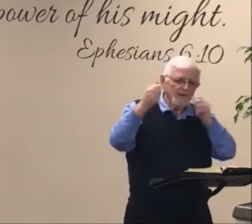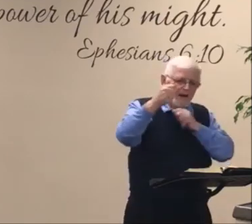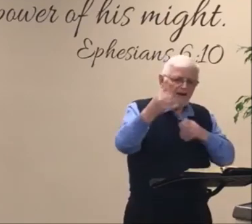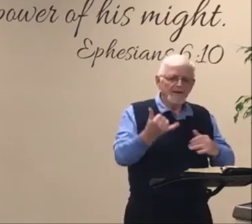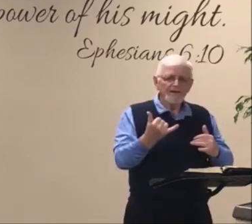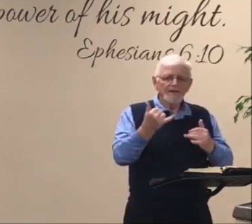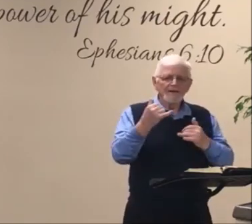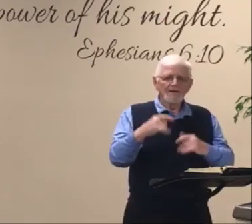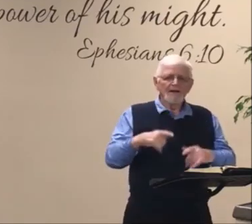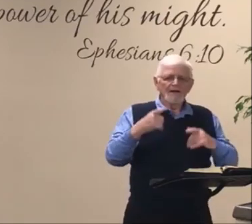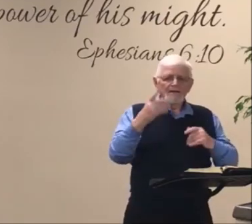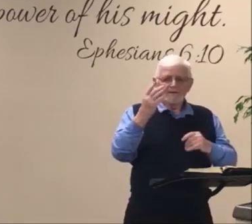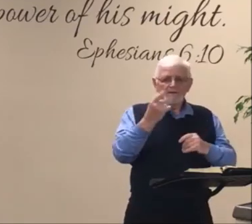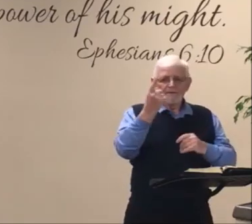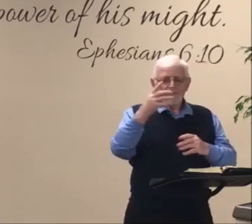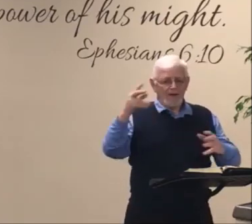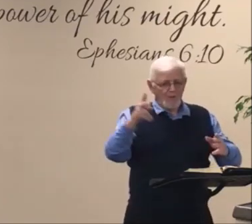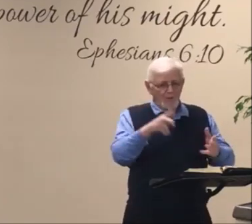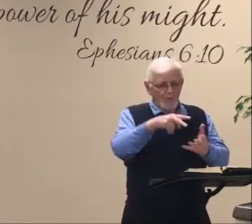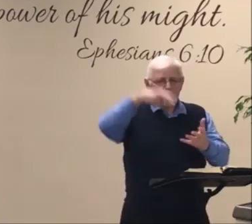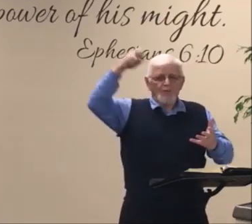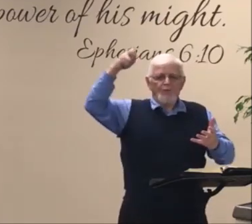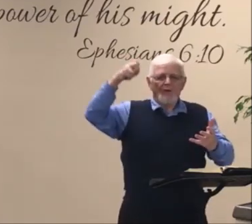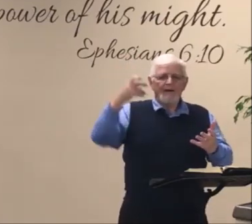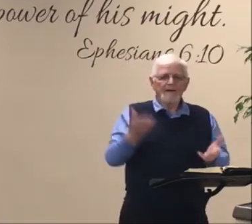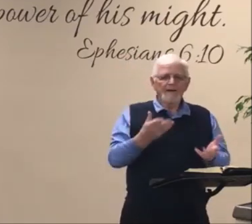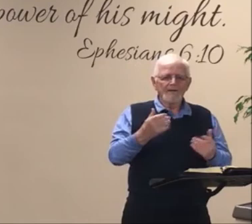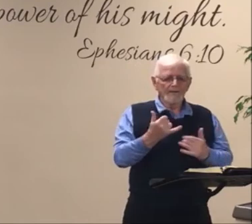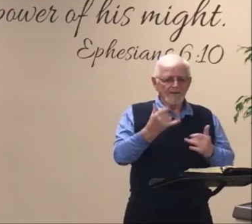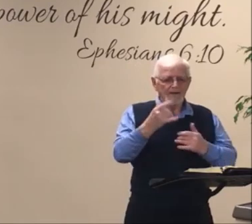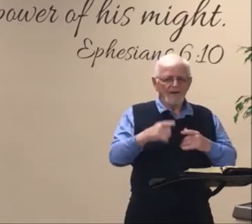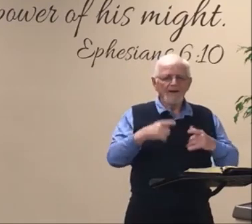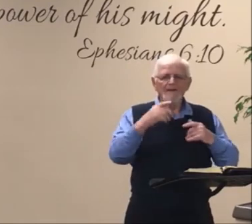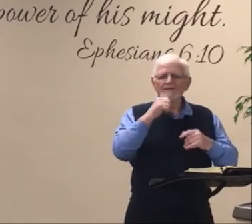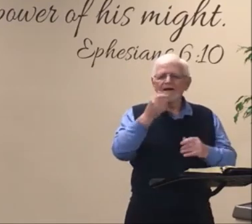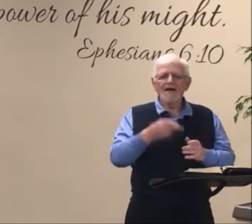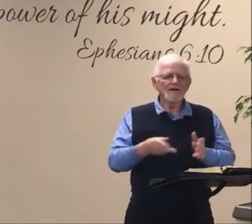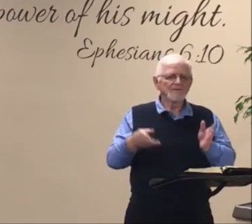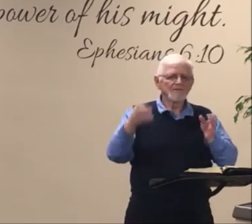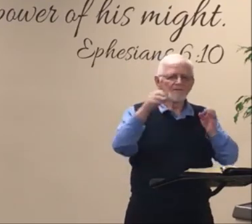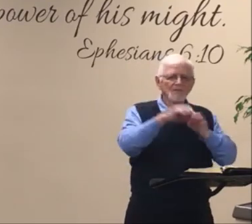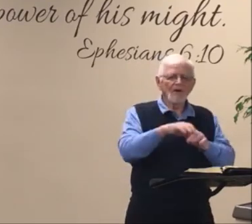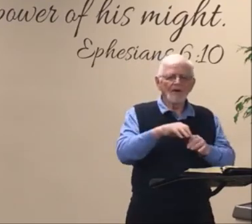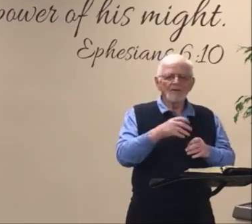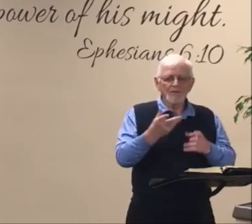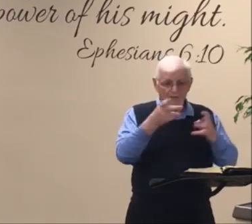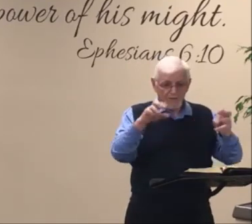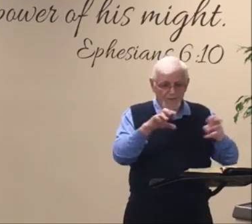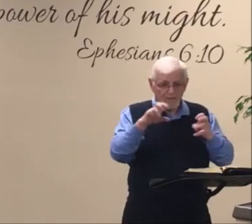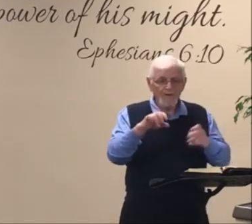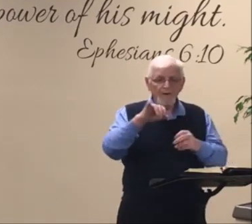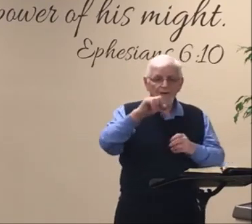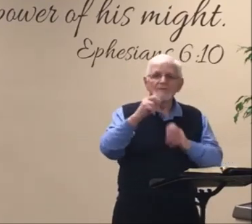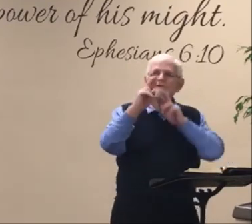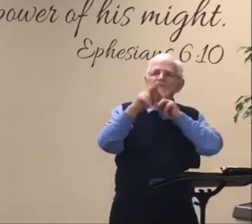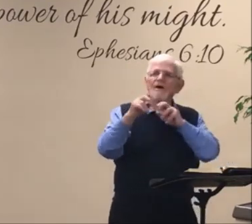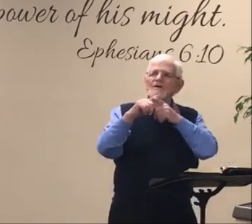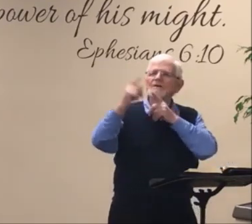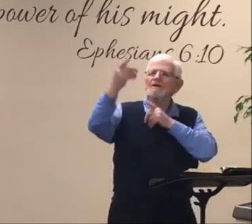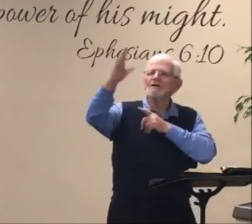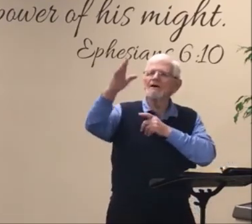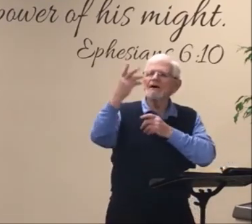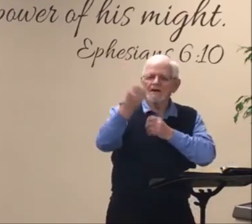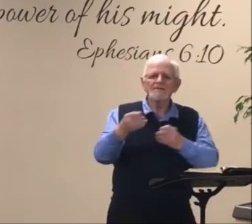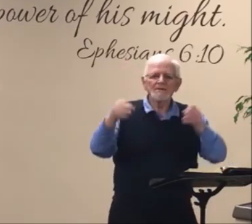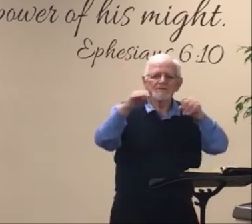life. One day we're going to be raptured out of here. And this life is not all that matters. What you do in this life in response to God is what matters